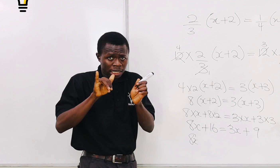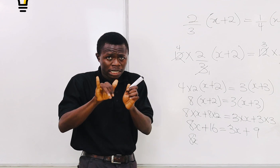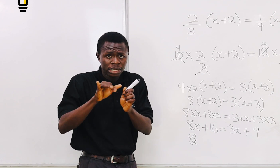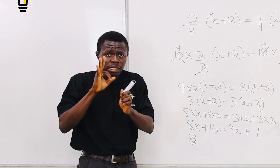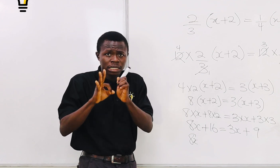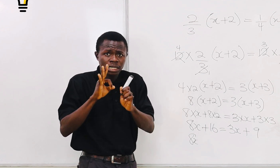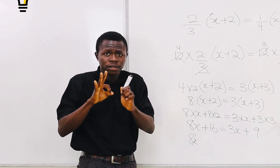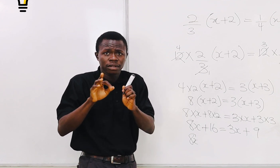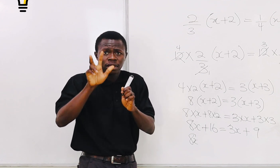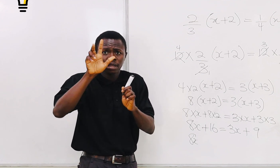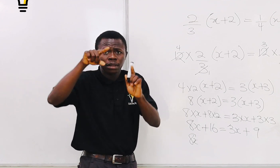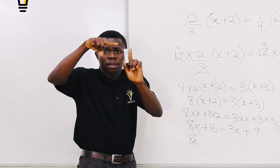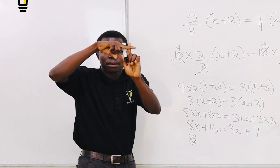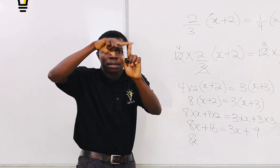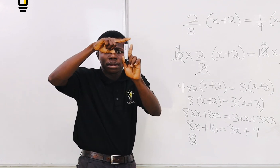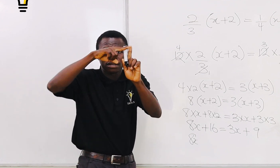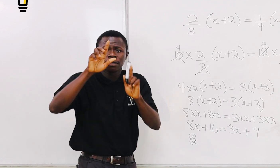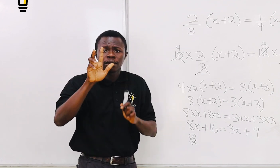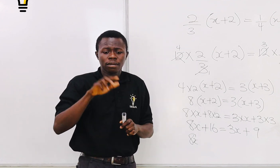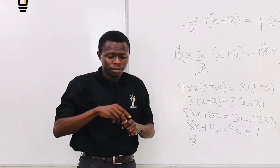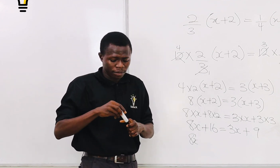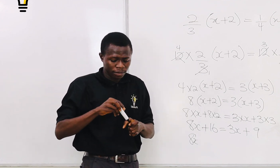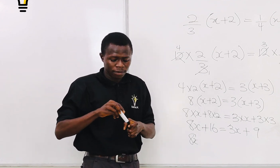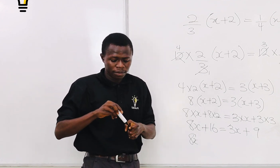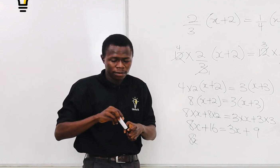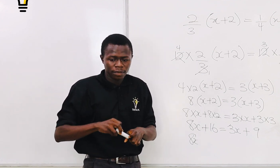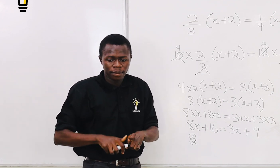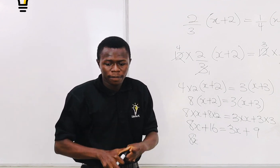side. And remember, if it's positive, the number is